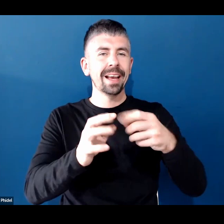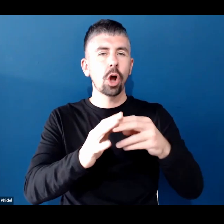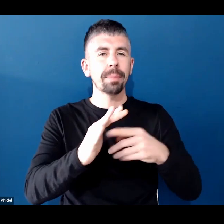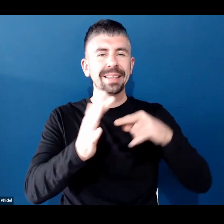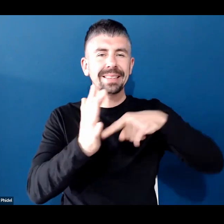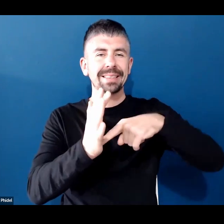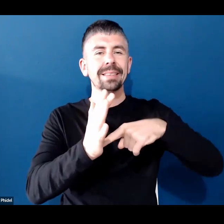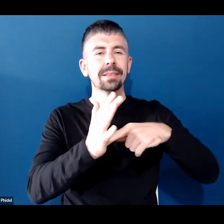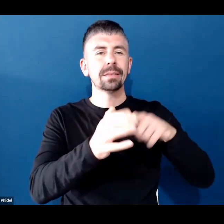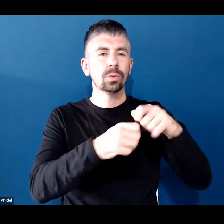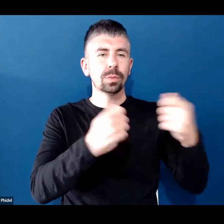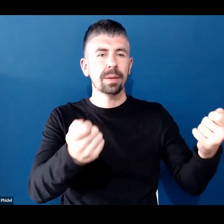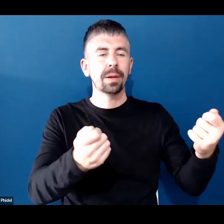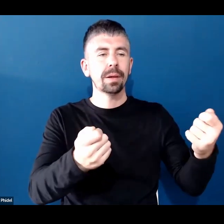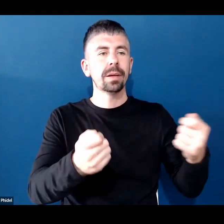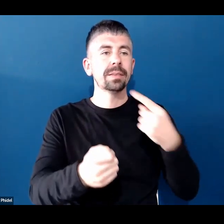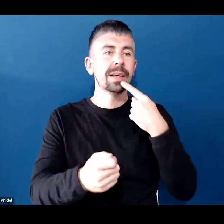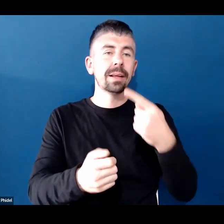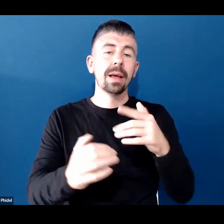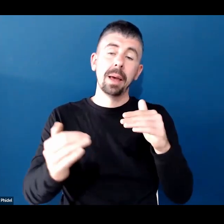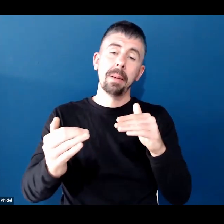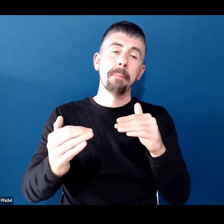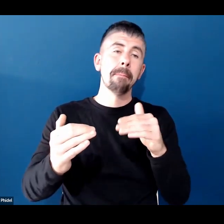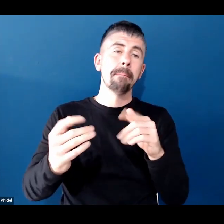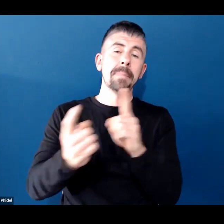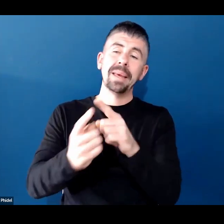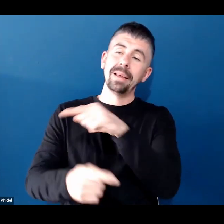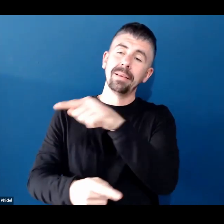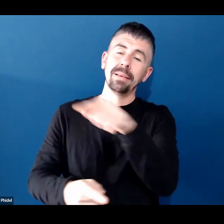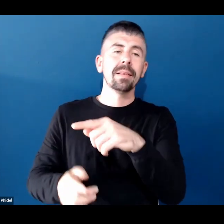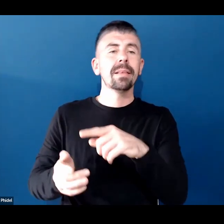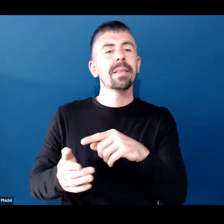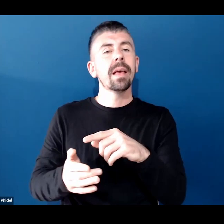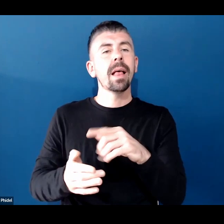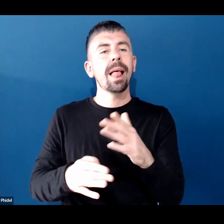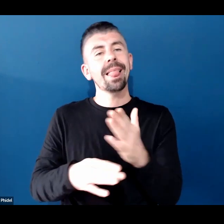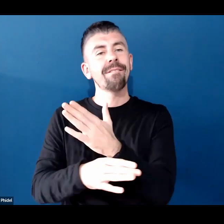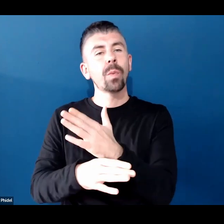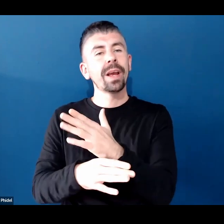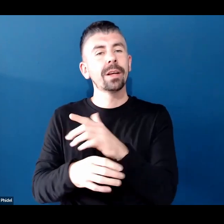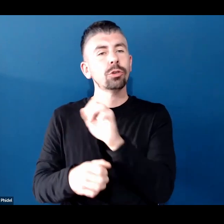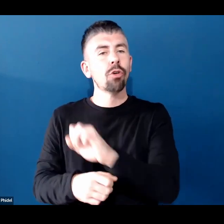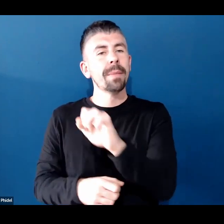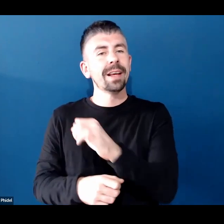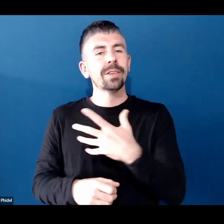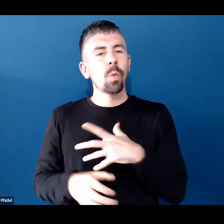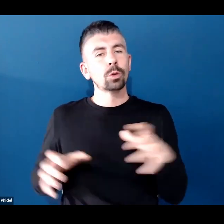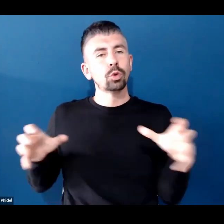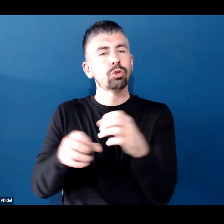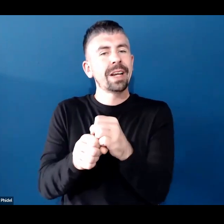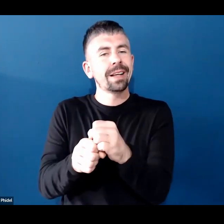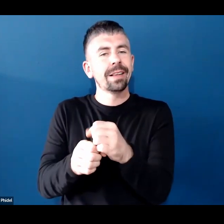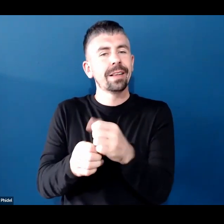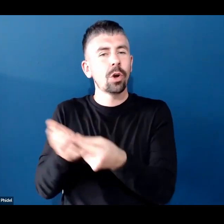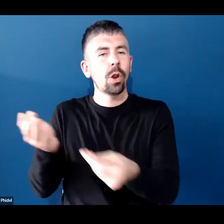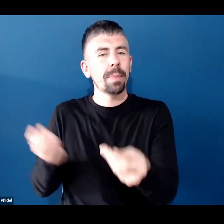year titled "Meet the Lefty Europeans Who Want to Shrink the Economy." And of course, these are go